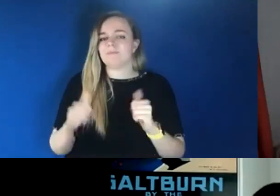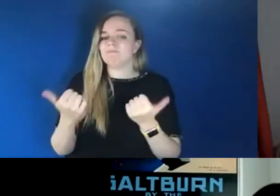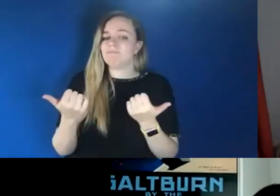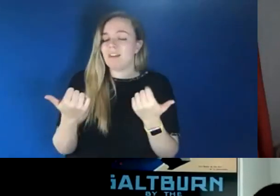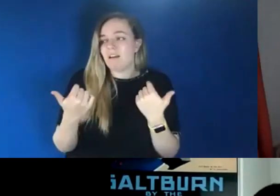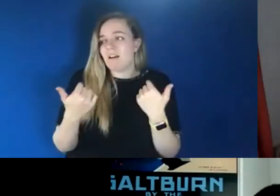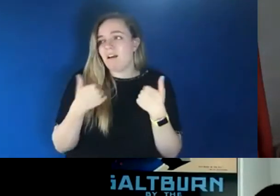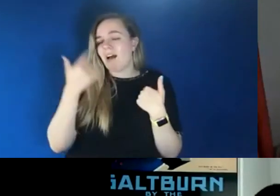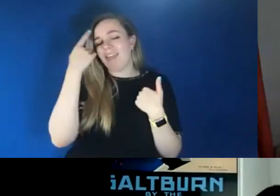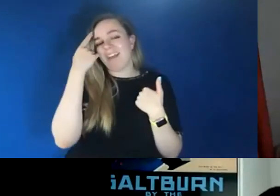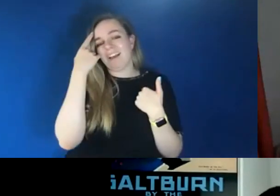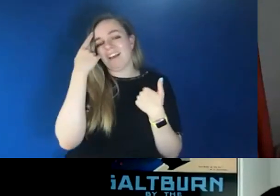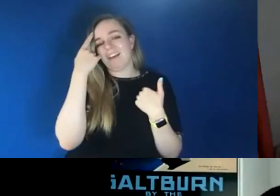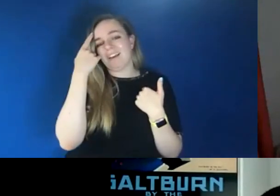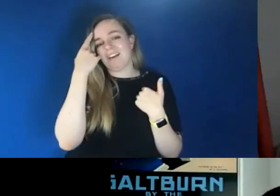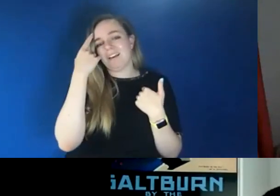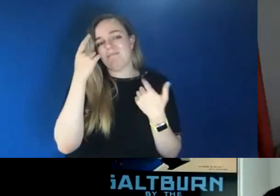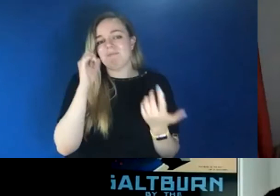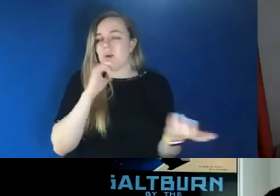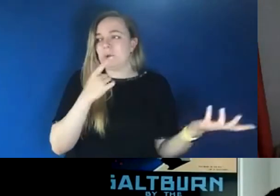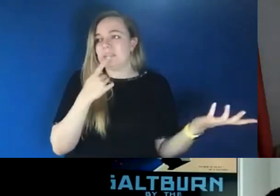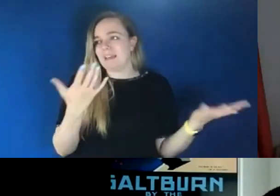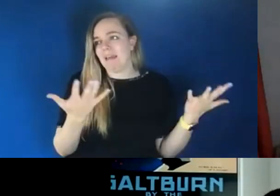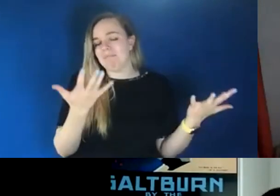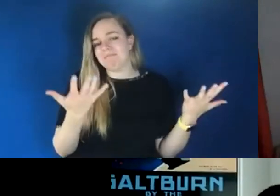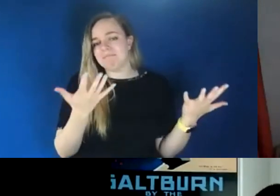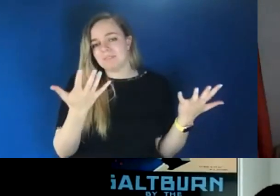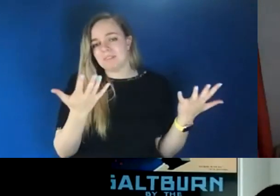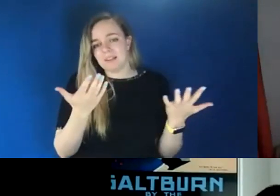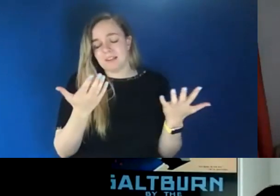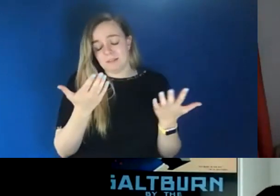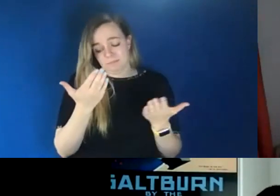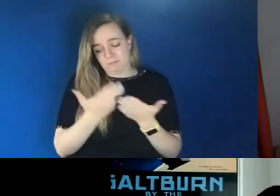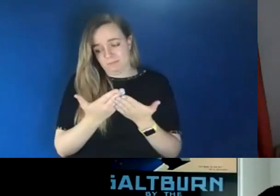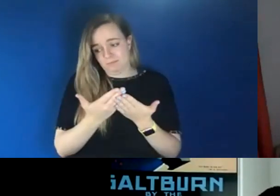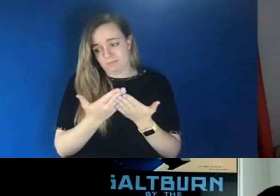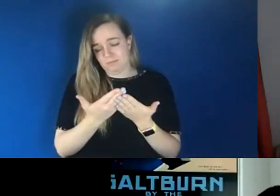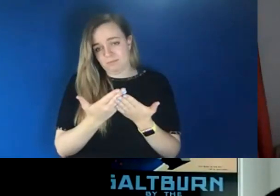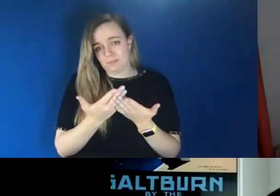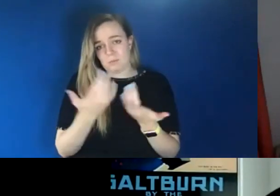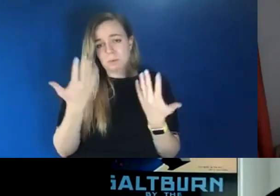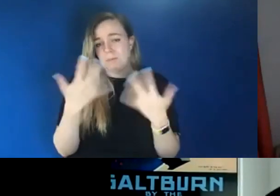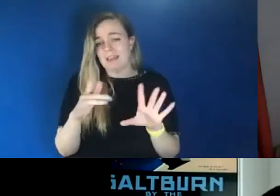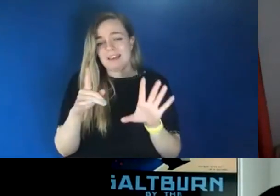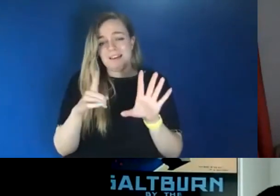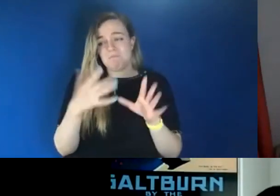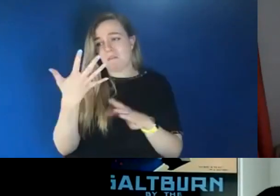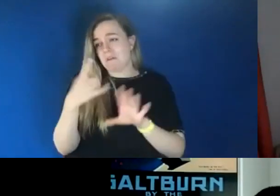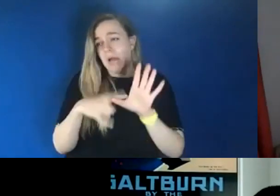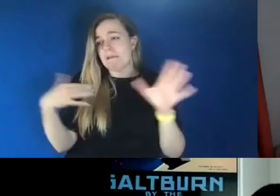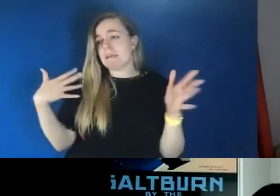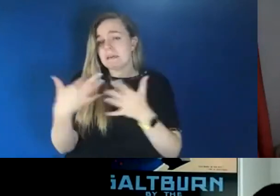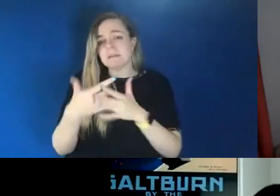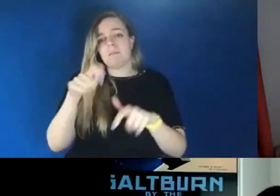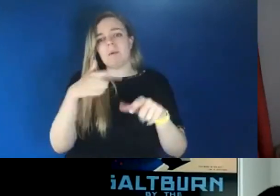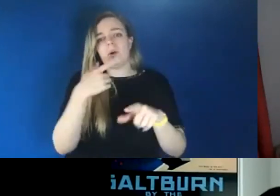I think I'd be saying, essentially, you know, we've had years, last 5 years, where people were talking about